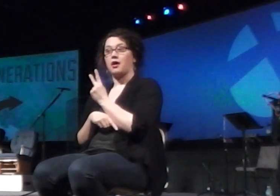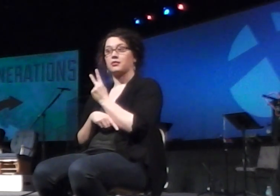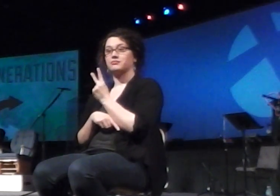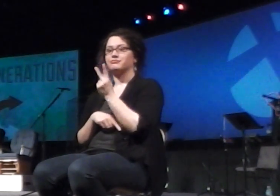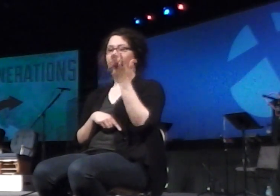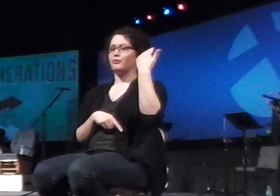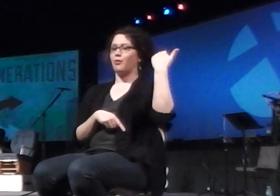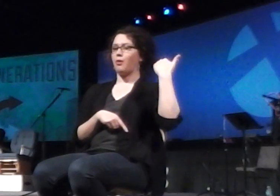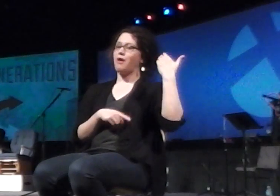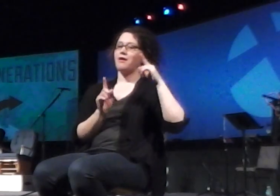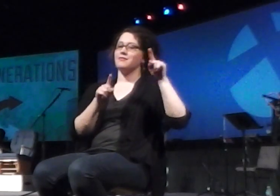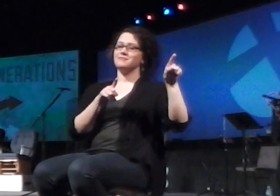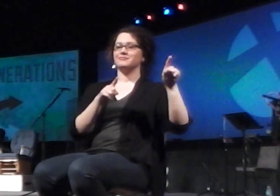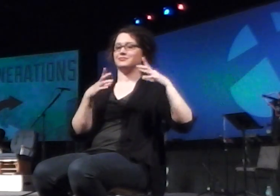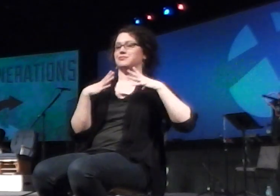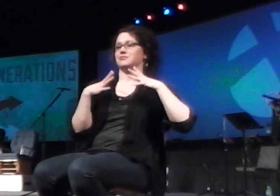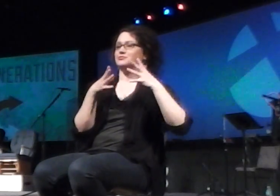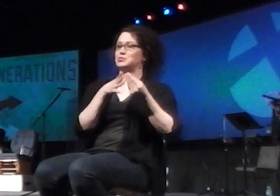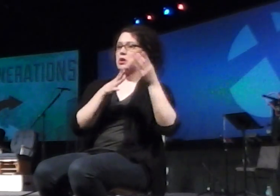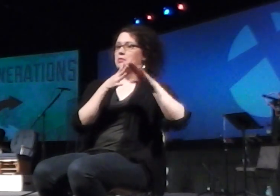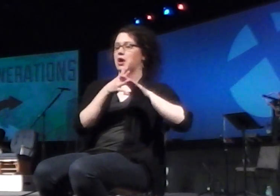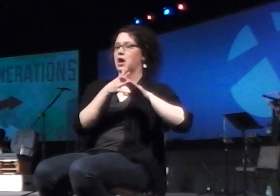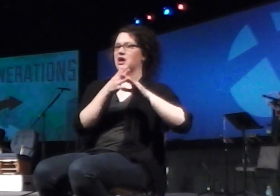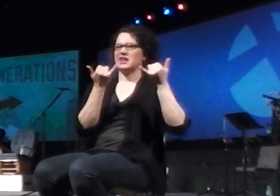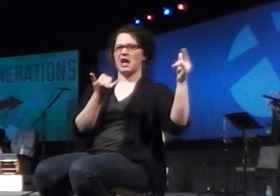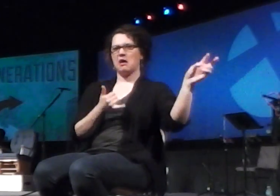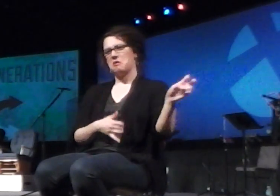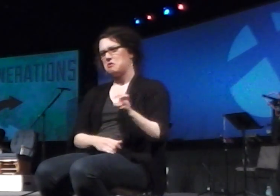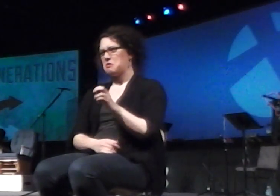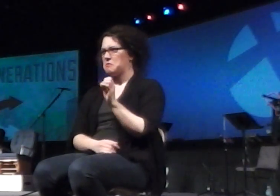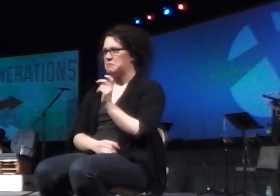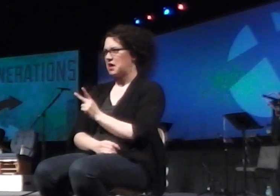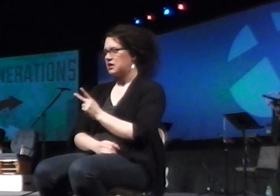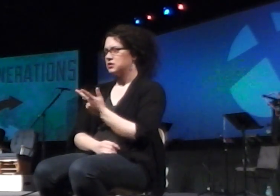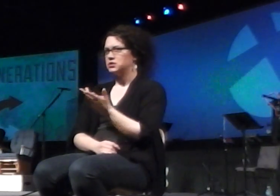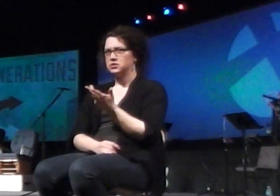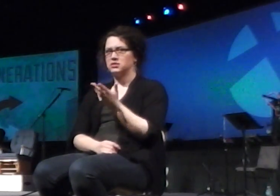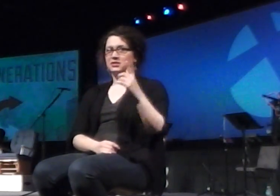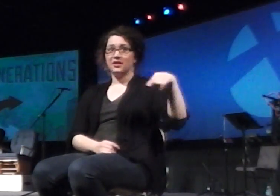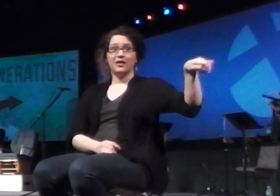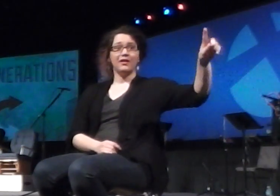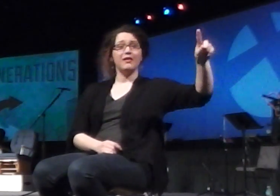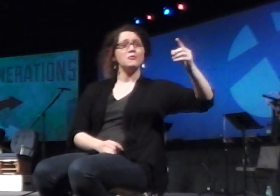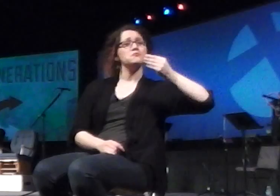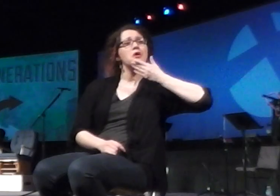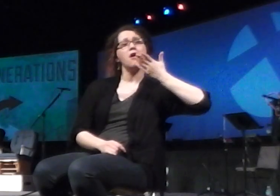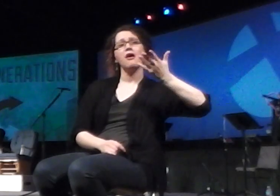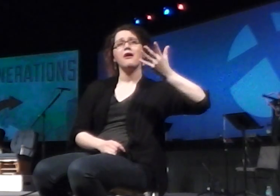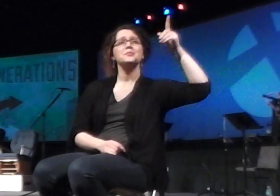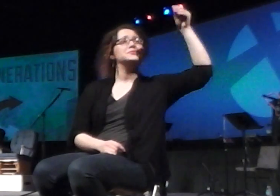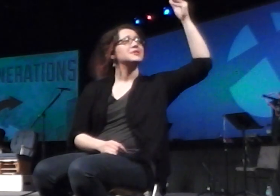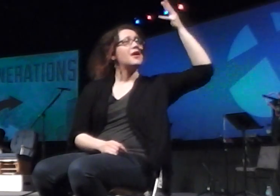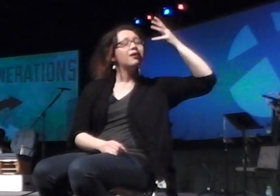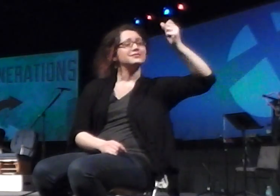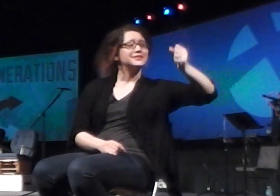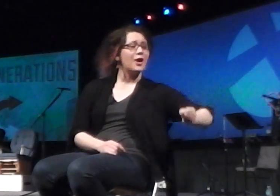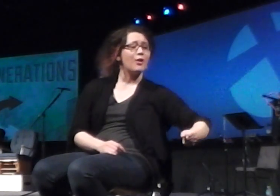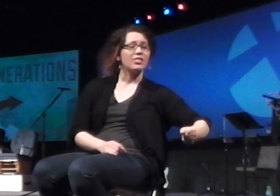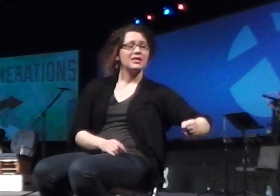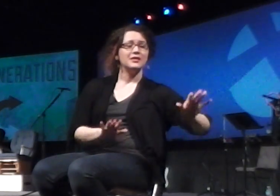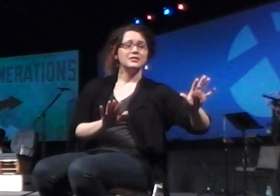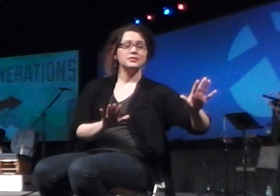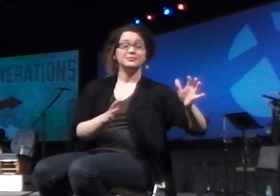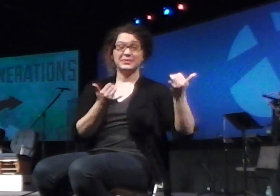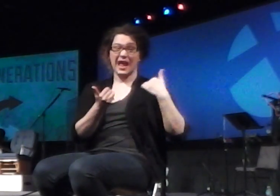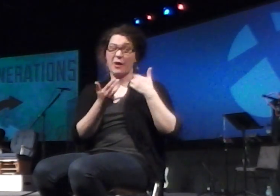break destinations that could be called warm and sunny and south, I want you to know I've prayed